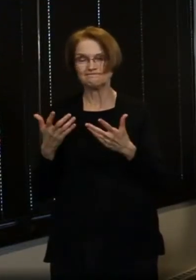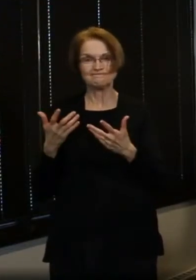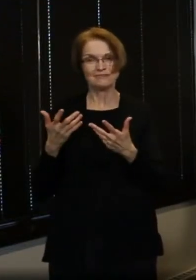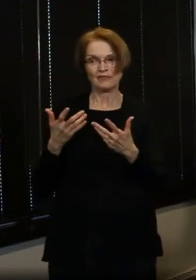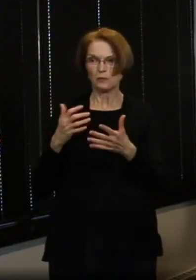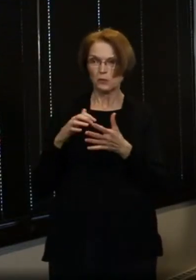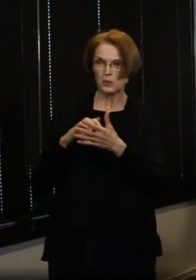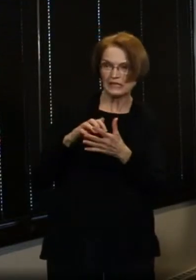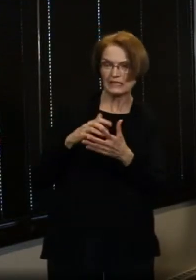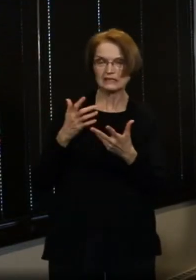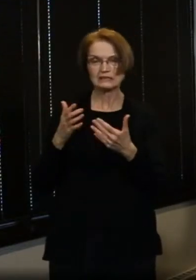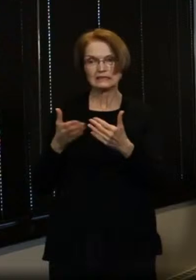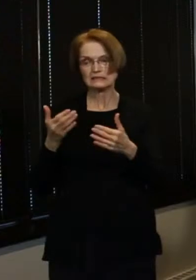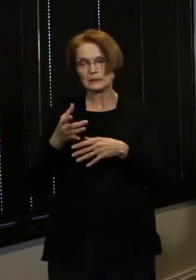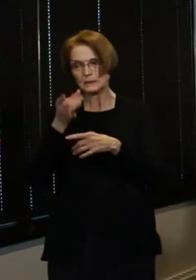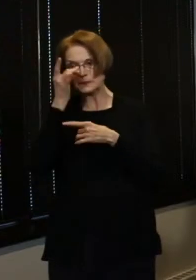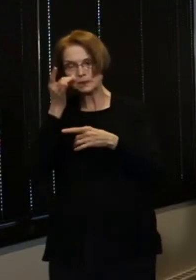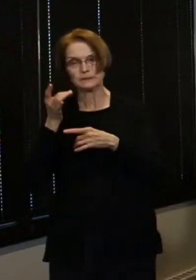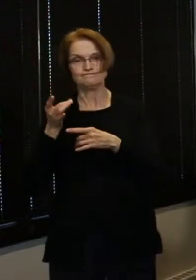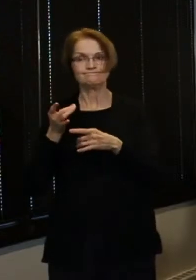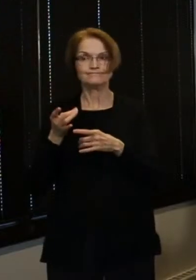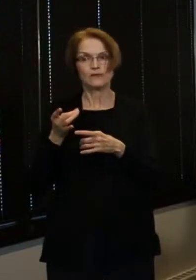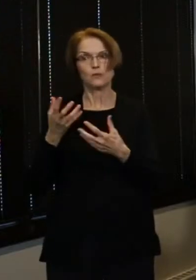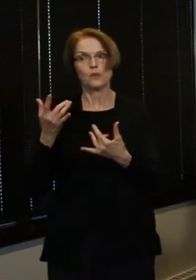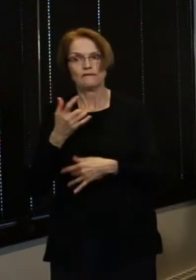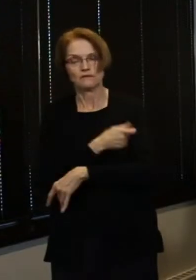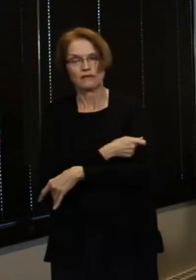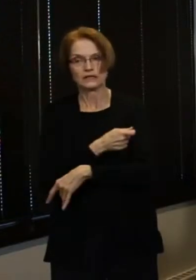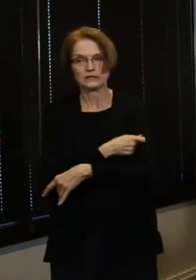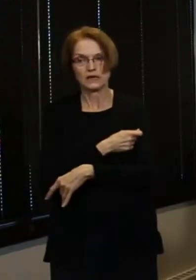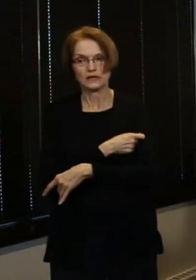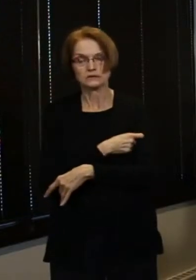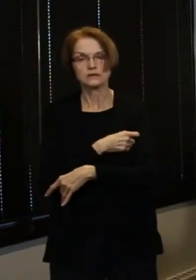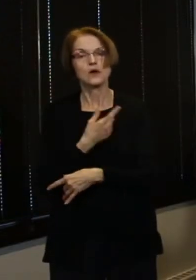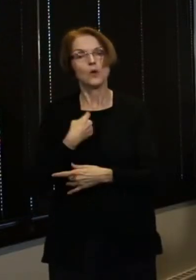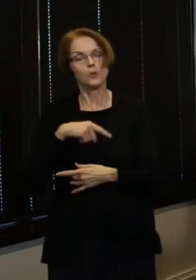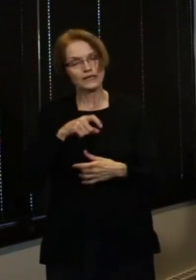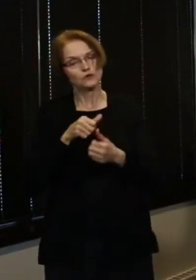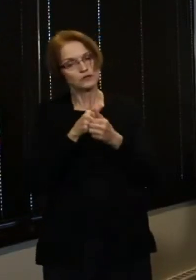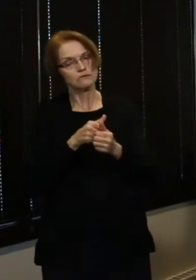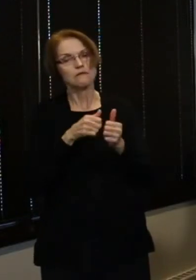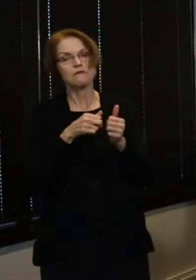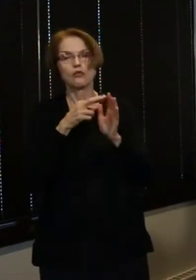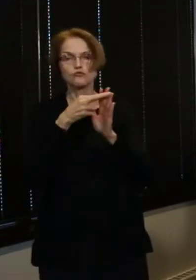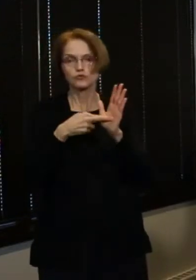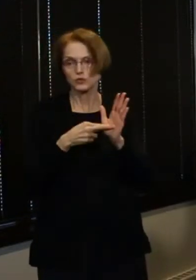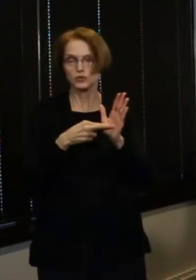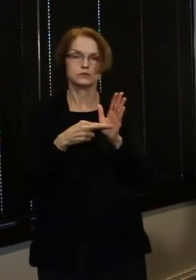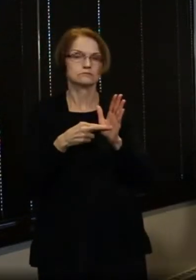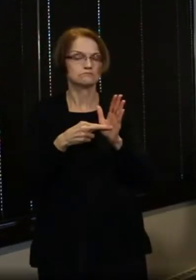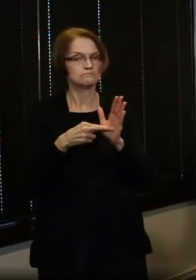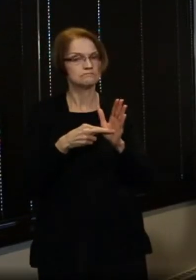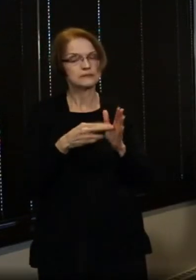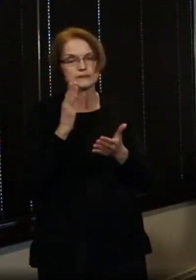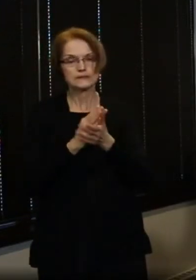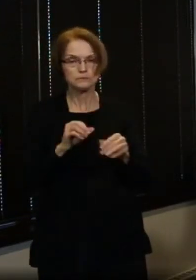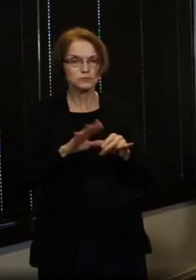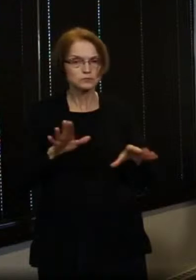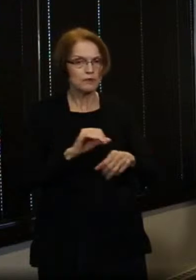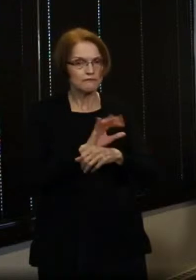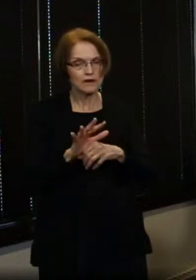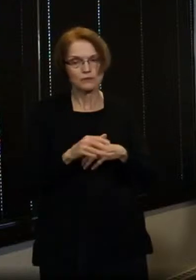prevention and stopping the spread of the virus. That means continuing to wear a mask with multiple layers,